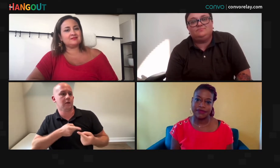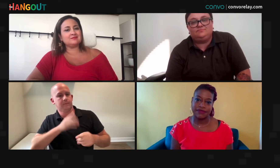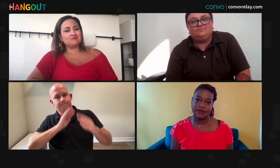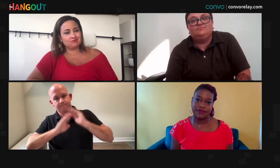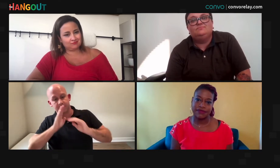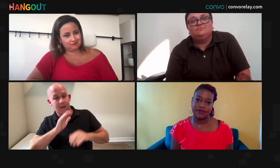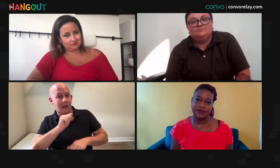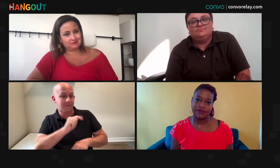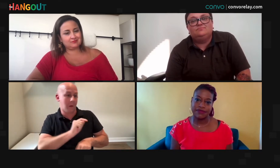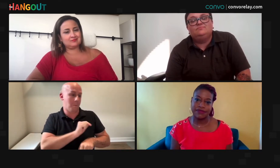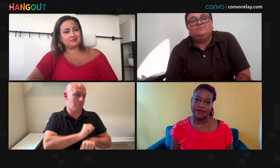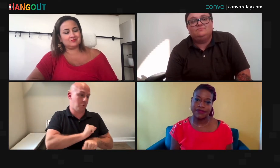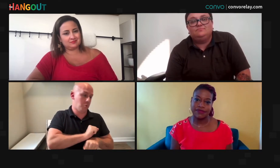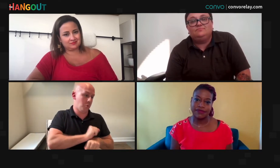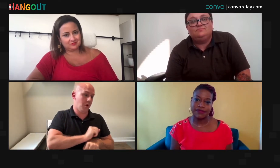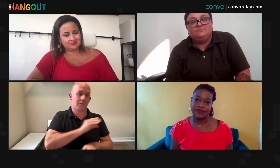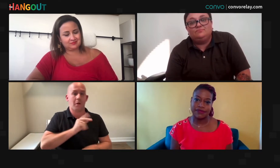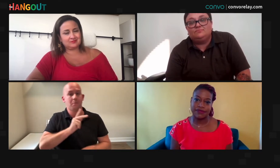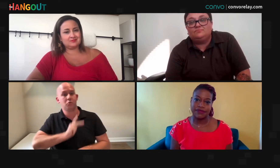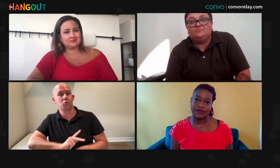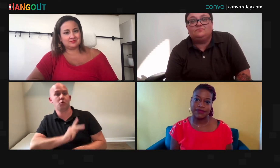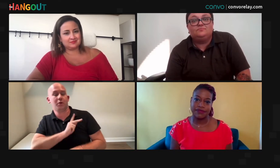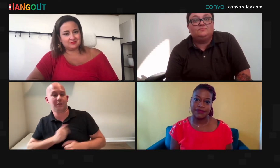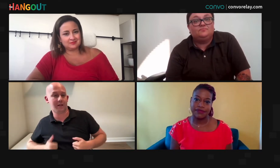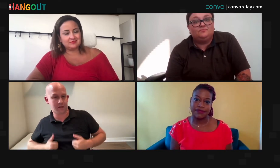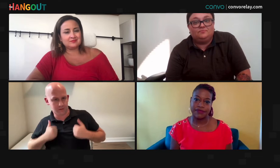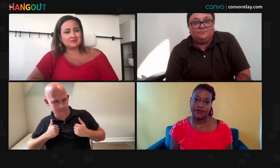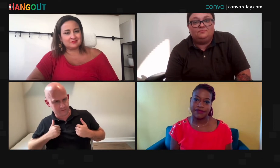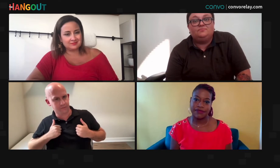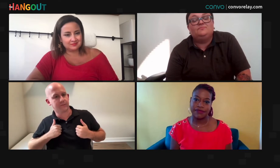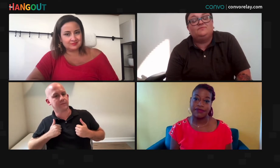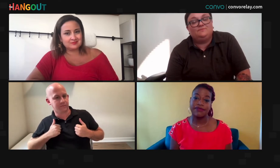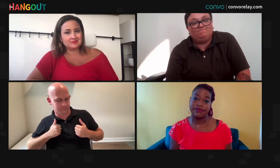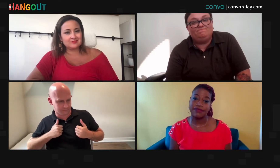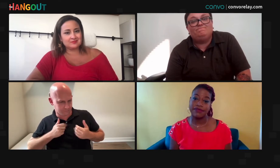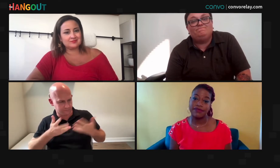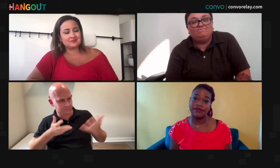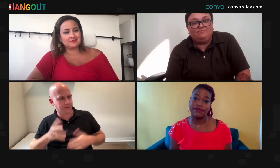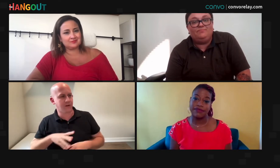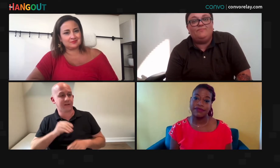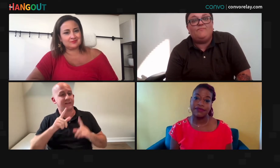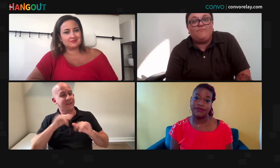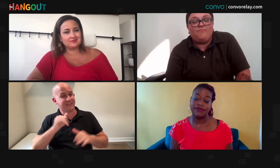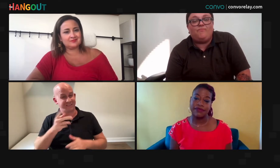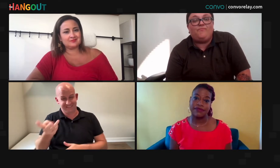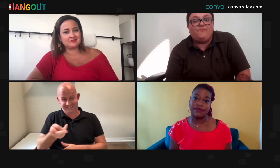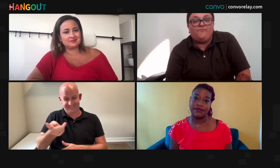to tell, any struggle, and what's happening at work or your personal life.